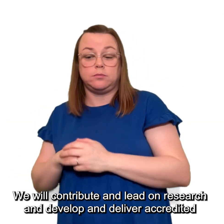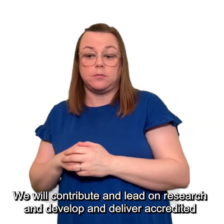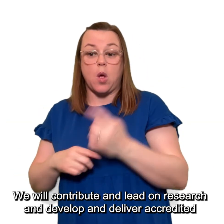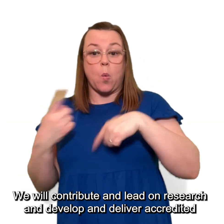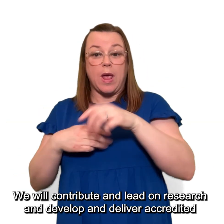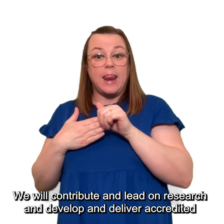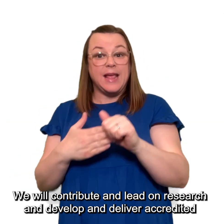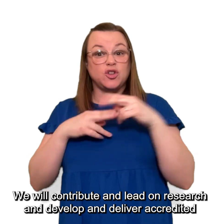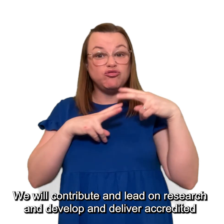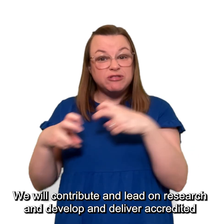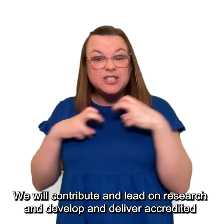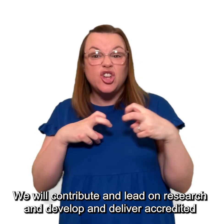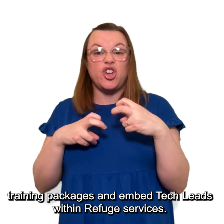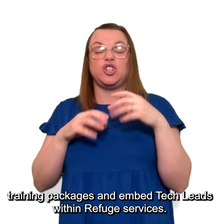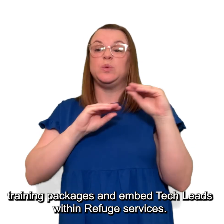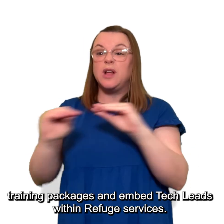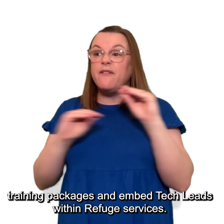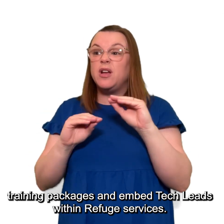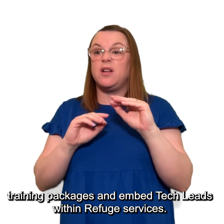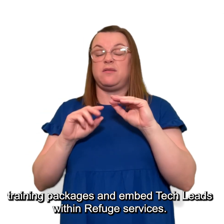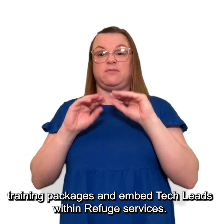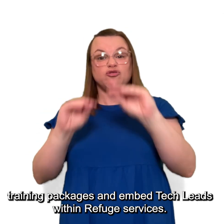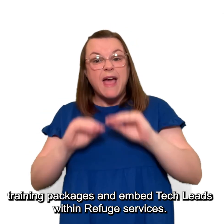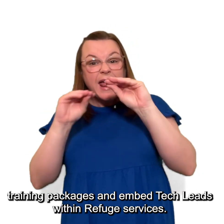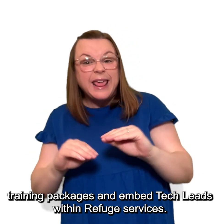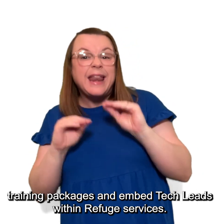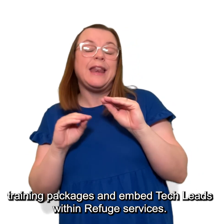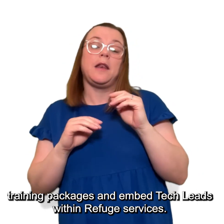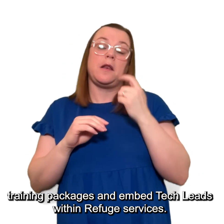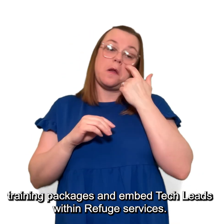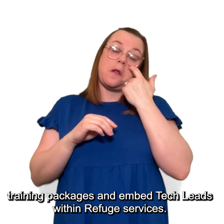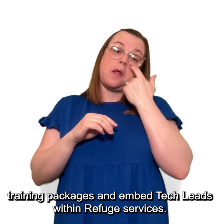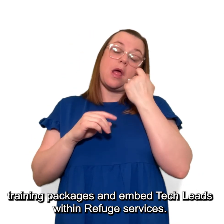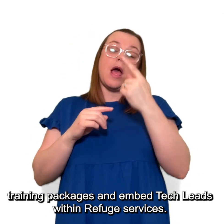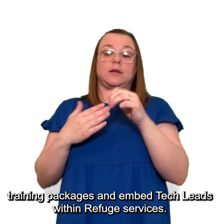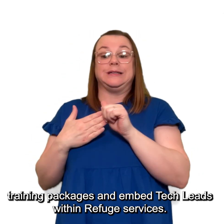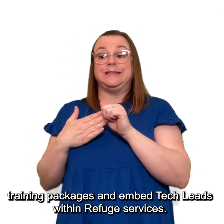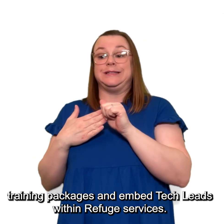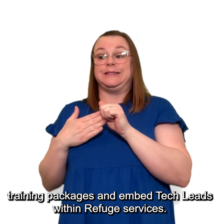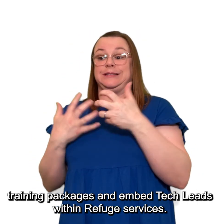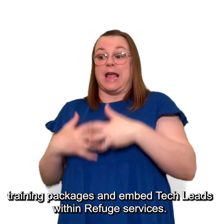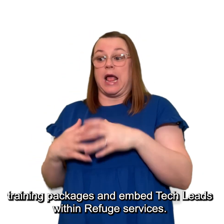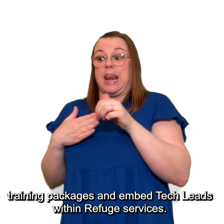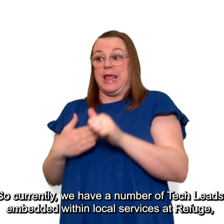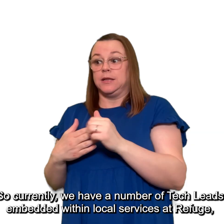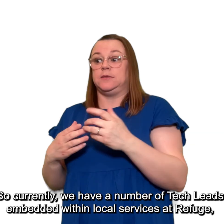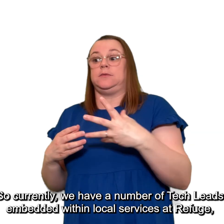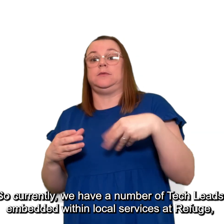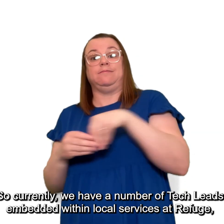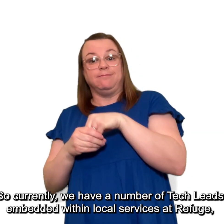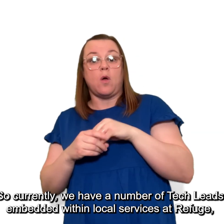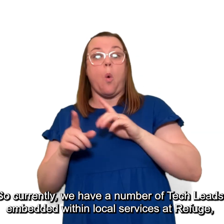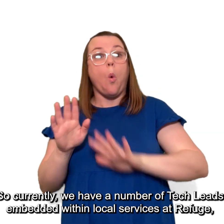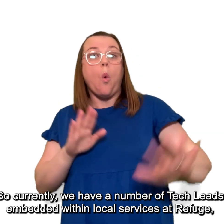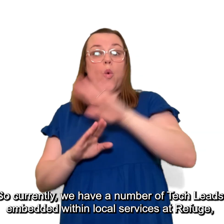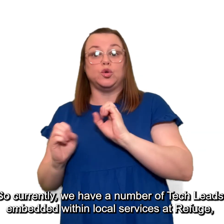research and develop and deliver accredited training packages and embed tech leads within Refuge services. So currently we